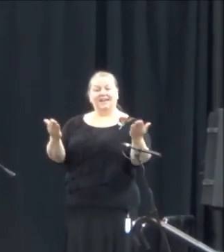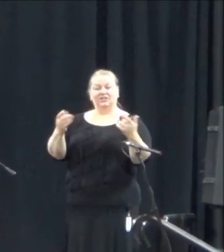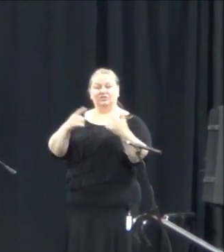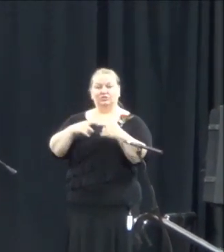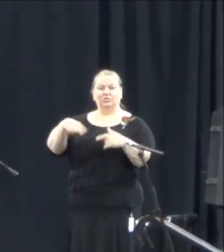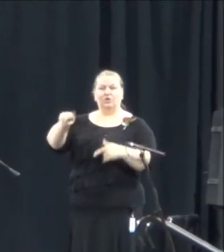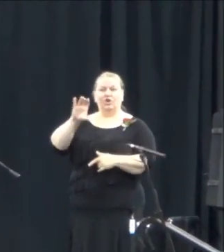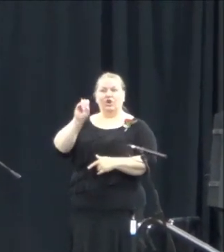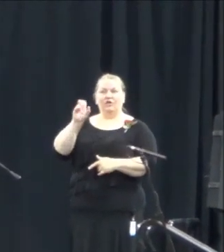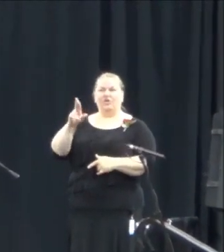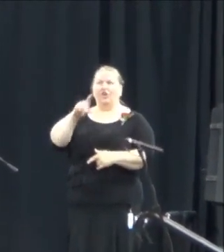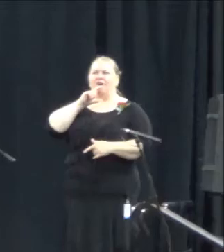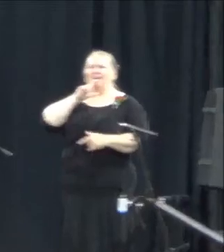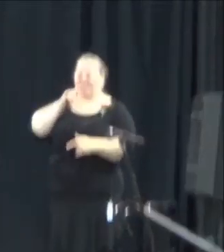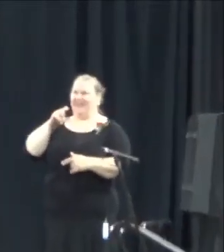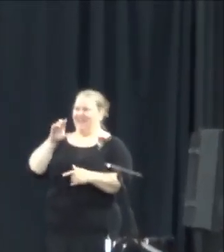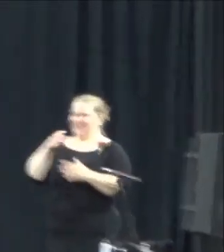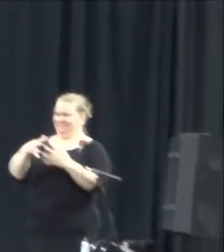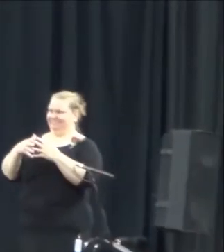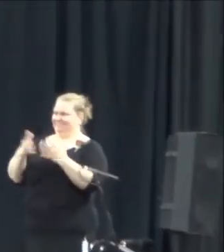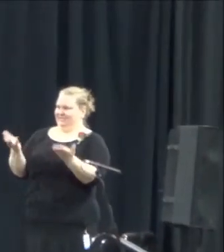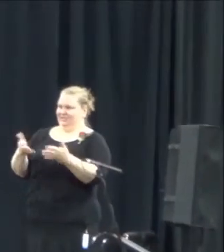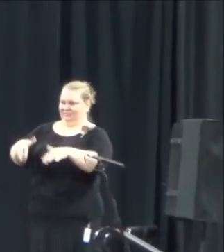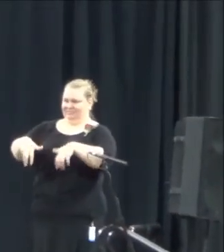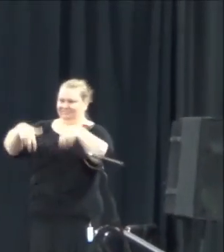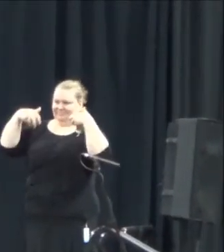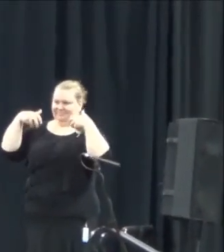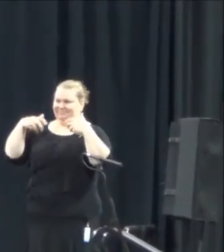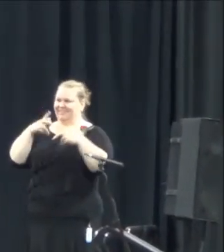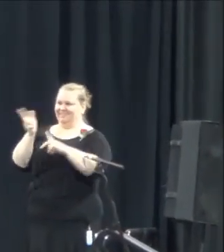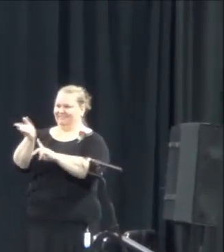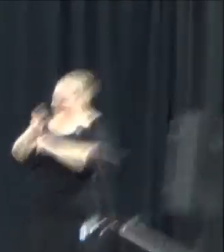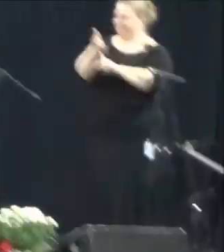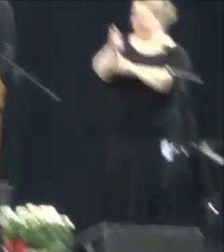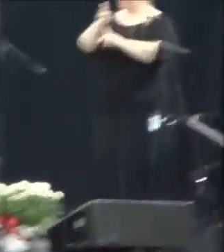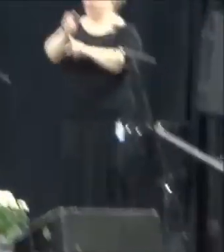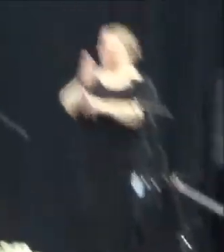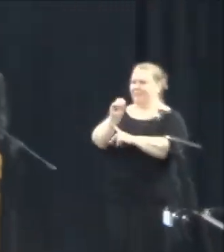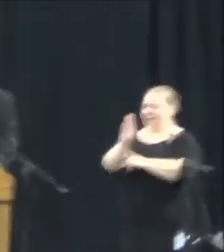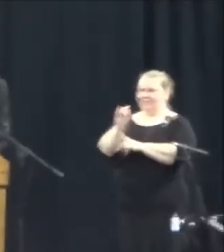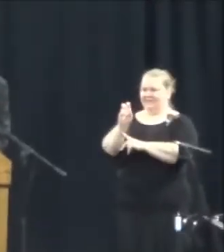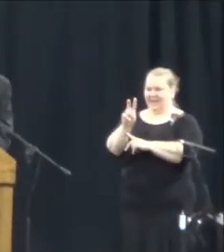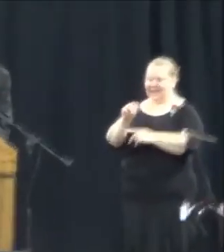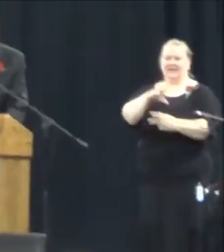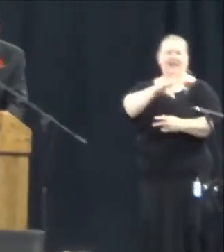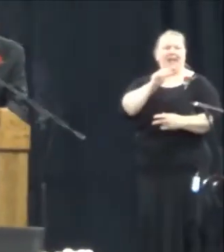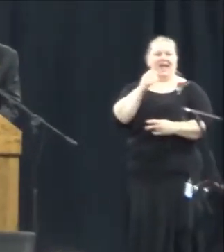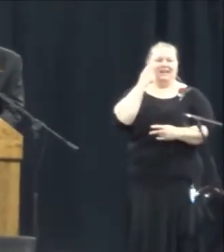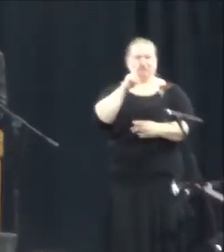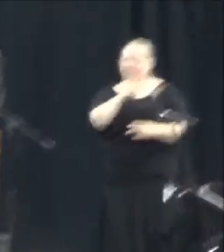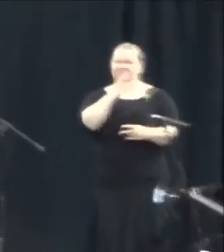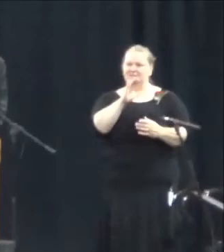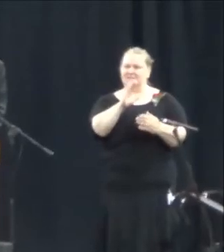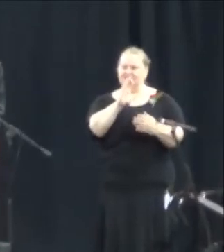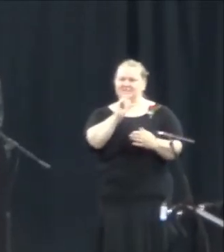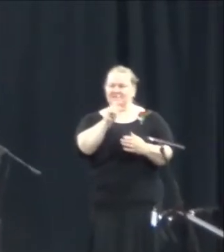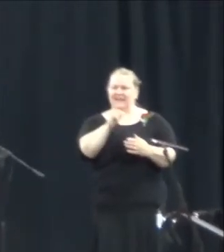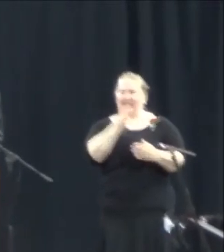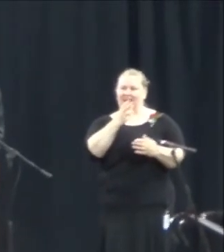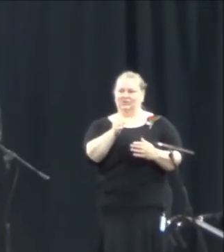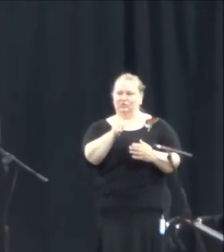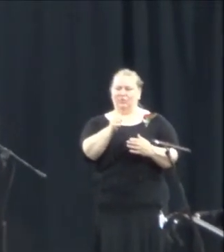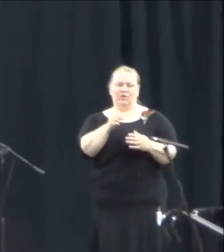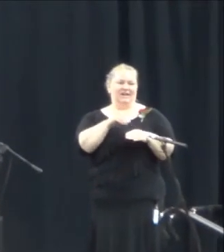the Carver Hawkeye Arena personnel, to our videographer Bob Dane, to the City High School Guidance Department,